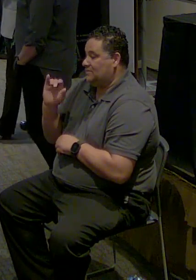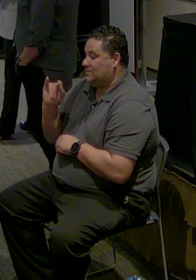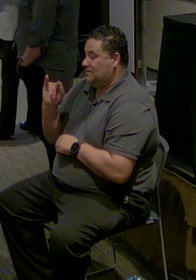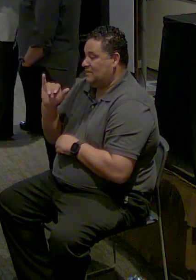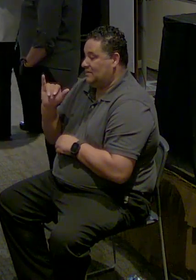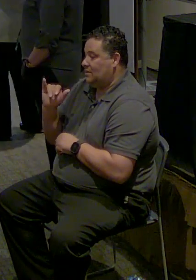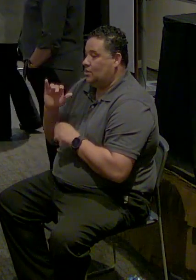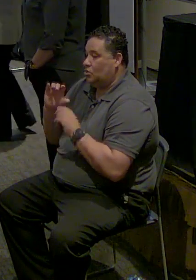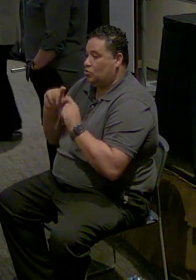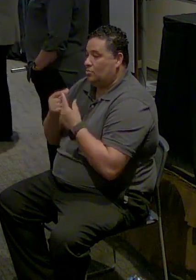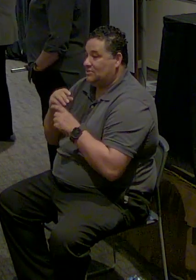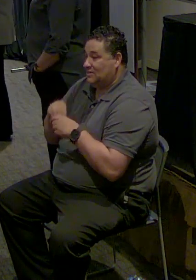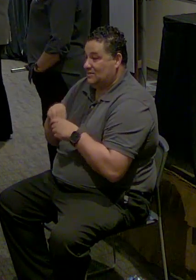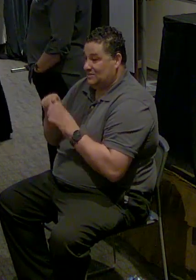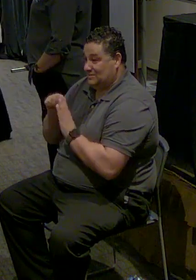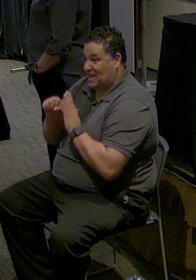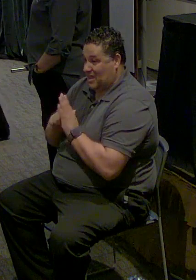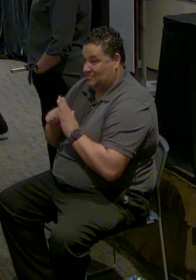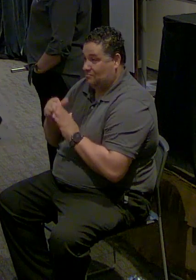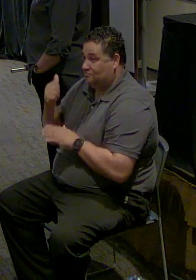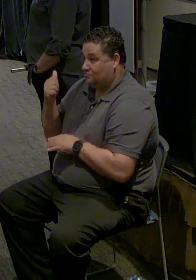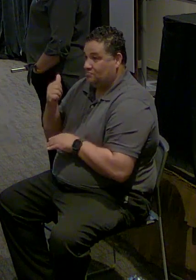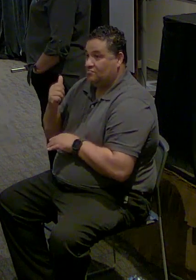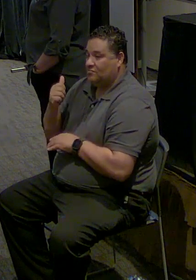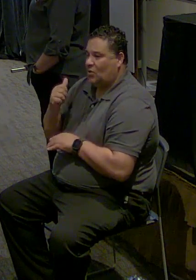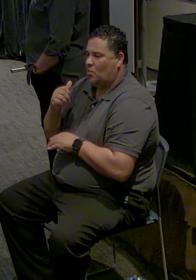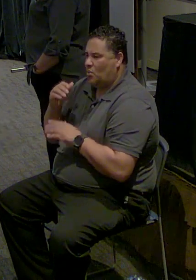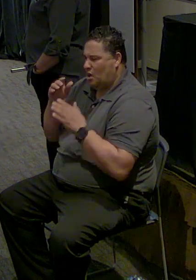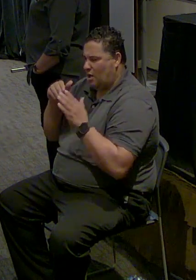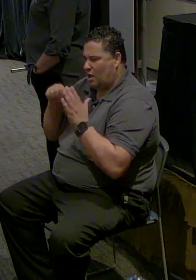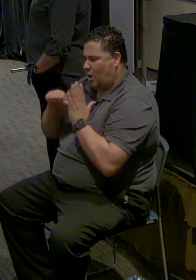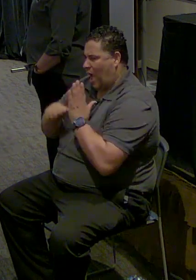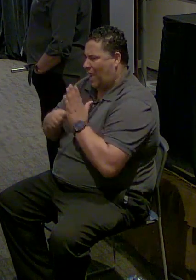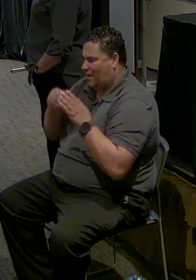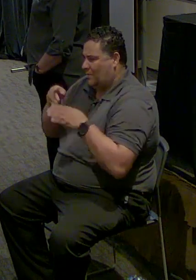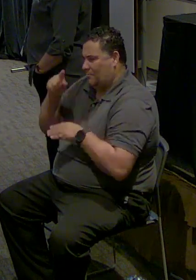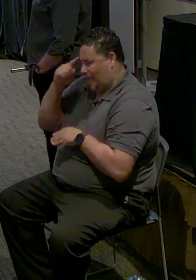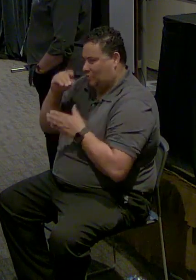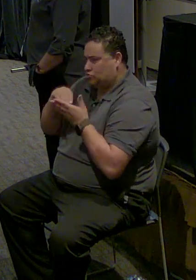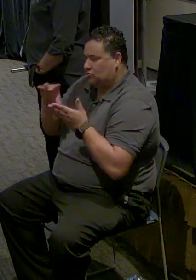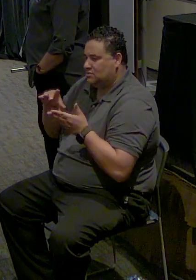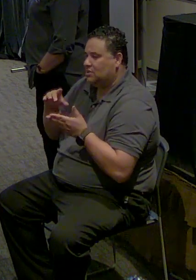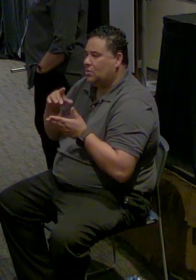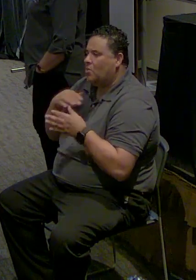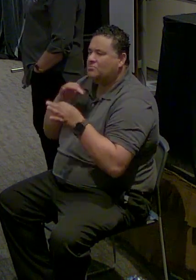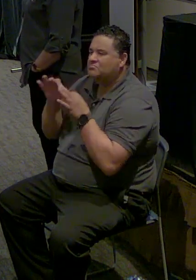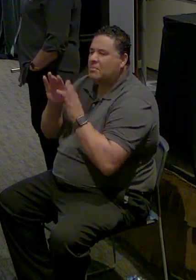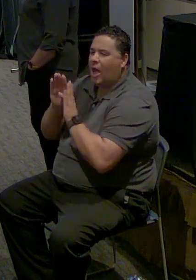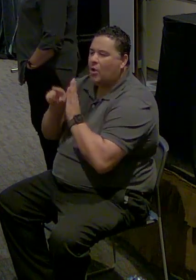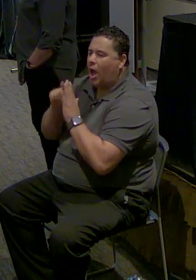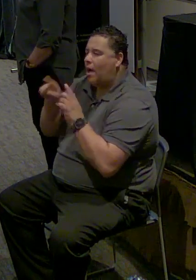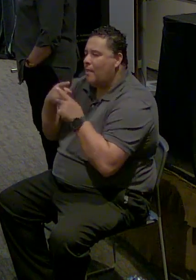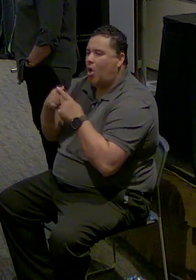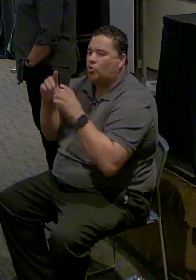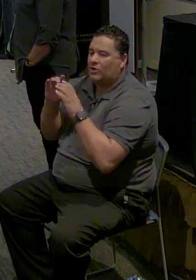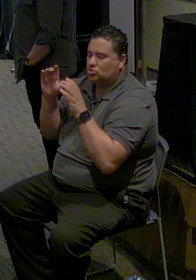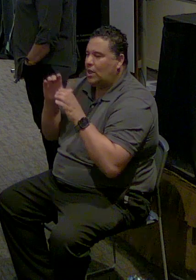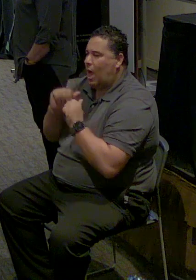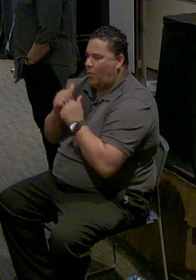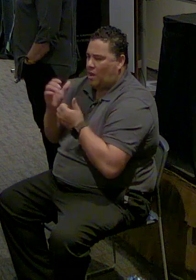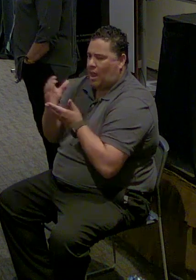we're going to highlight Black students. And so let me give you just a little bit of background about our credentials, the way that we collect credential data.